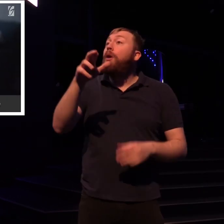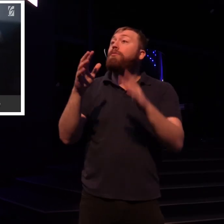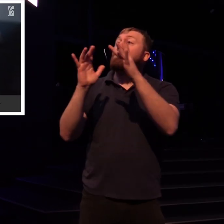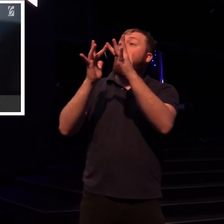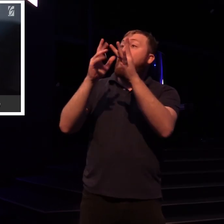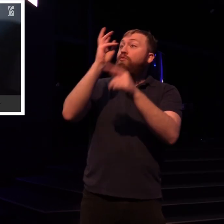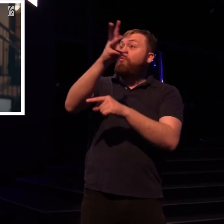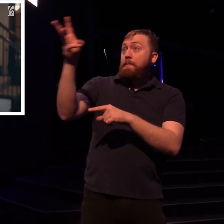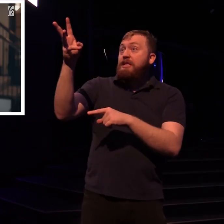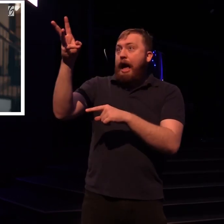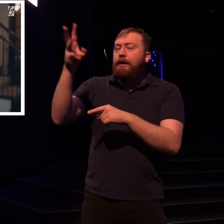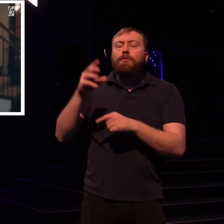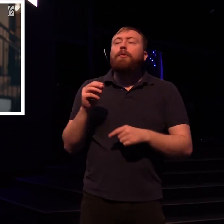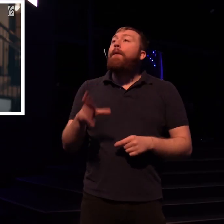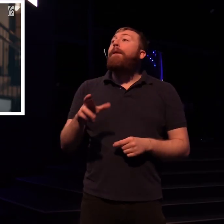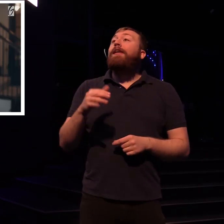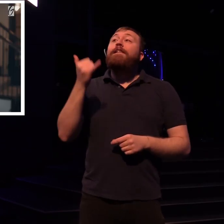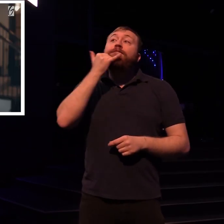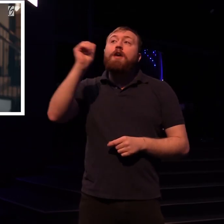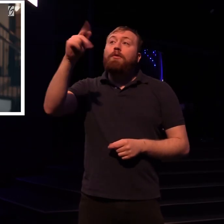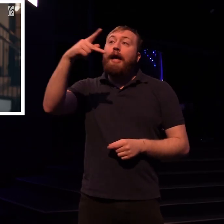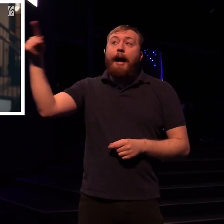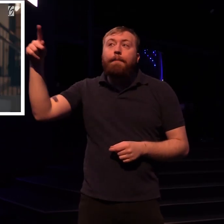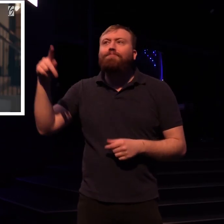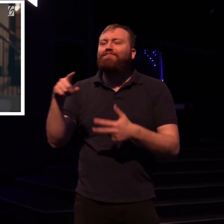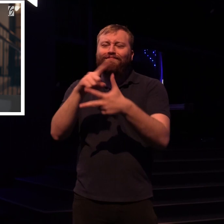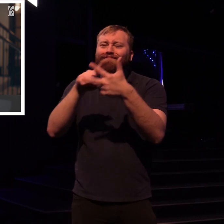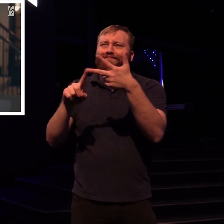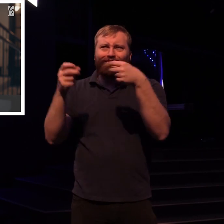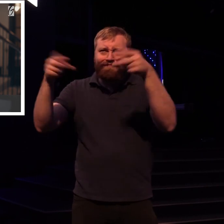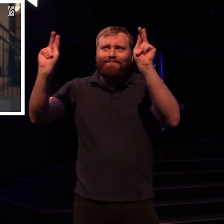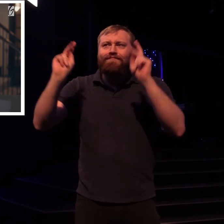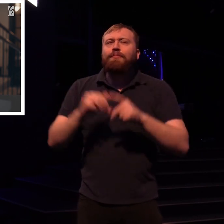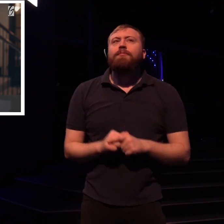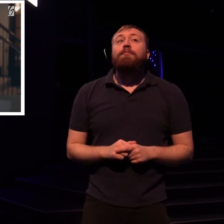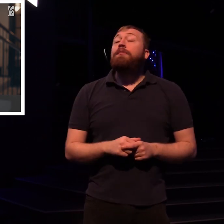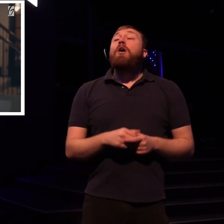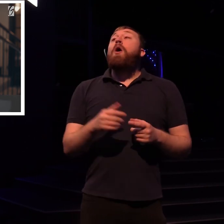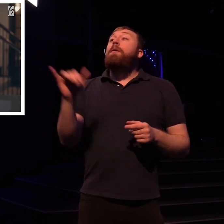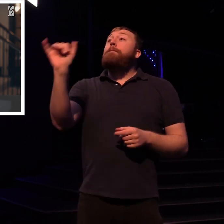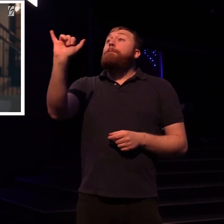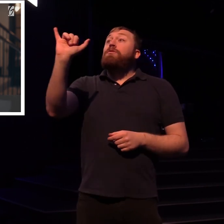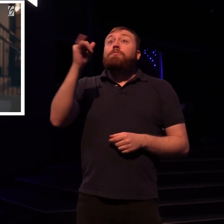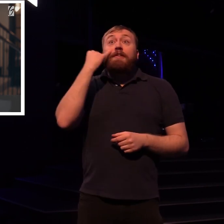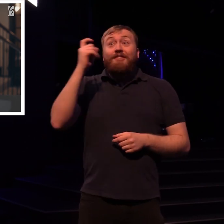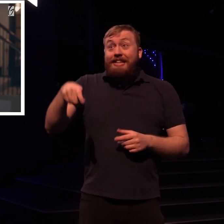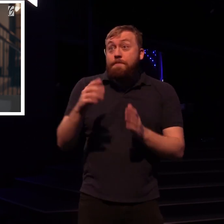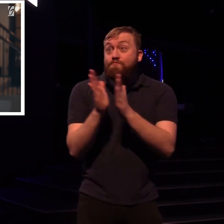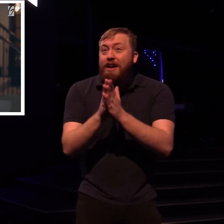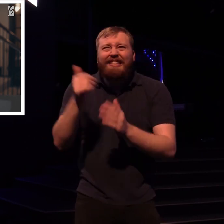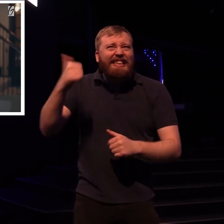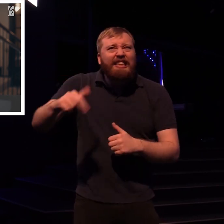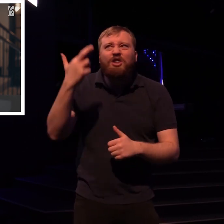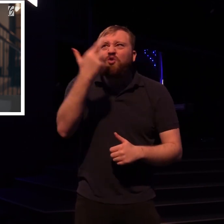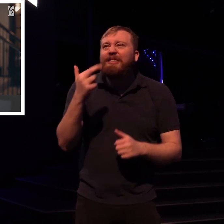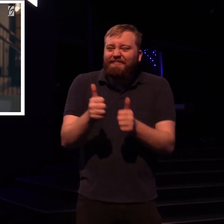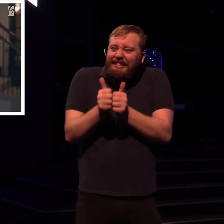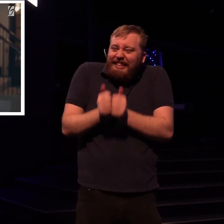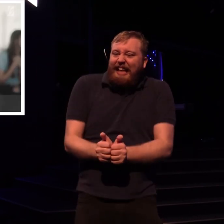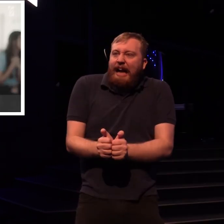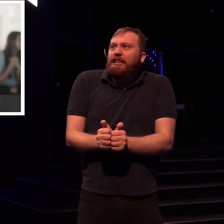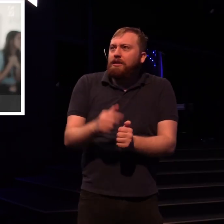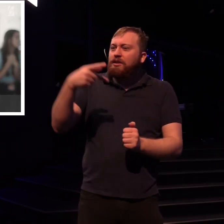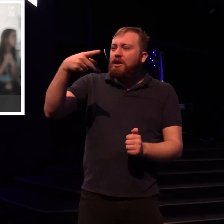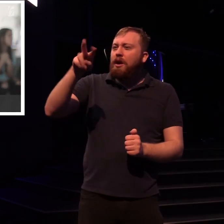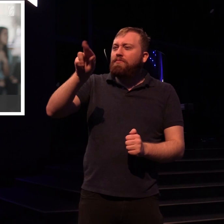or through our mobile app. We also want you to know that if you need prayer for any reason right now, text prayer to 71010. We have prayer